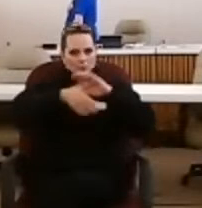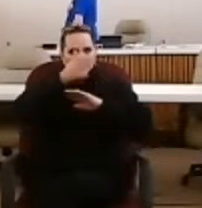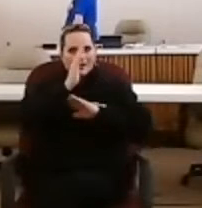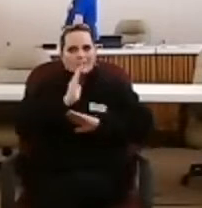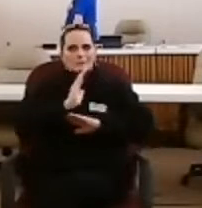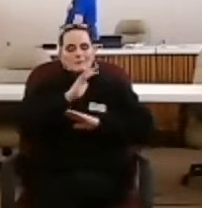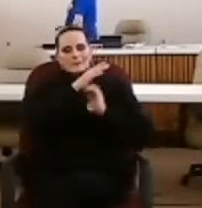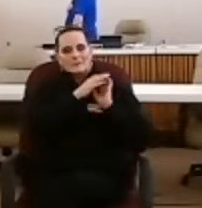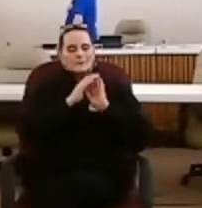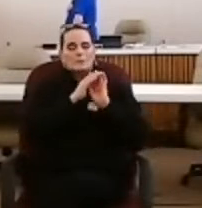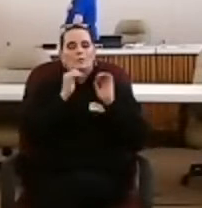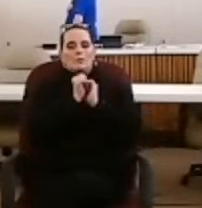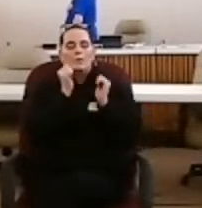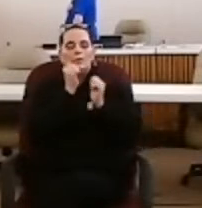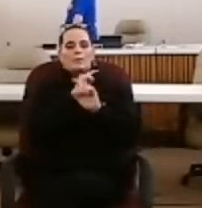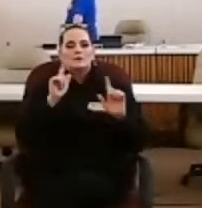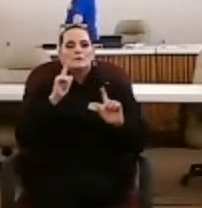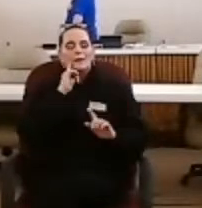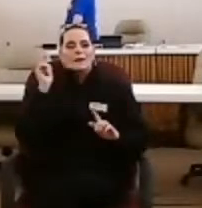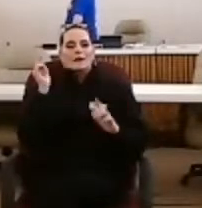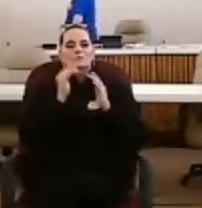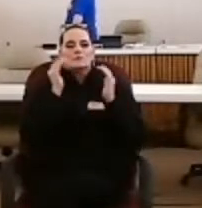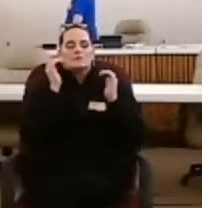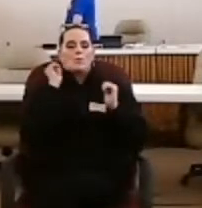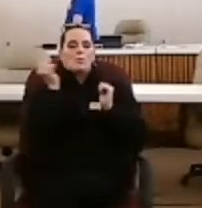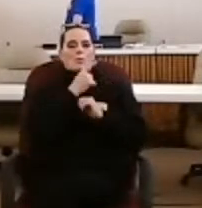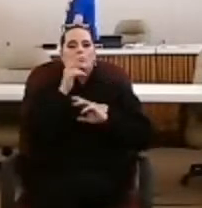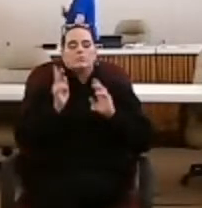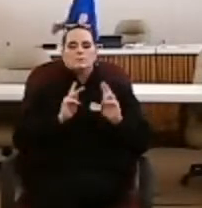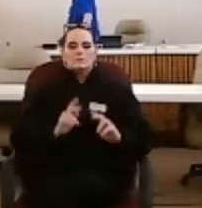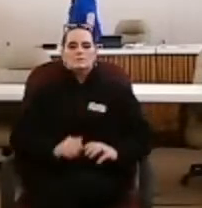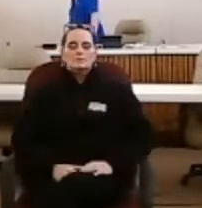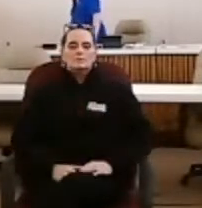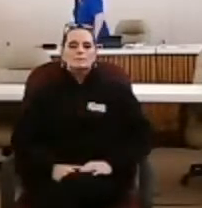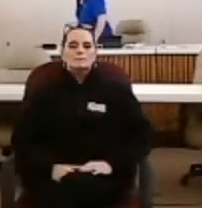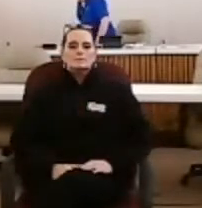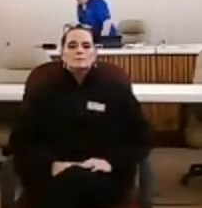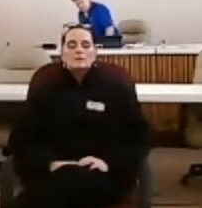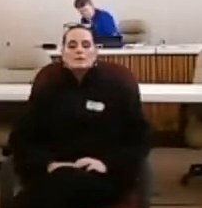under God, indivisible, with liberty and justice for all.